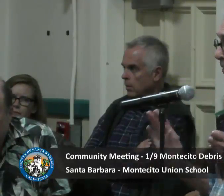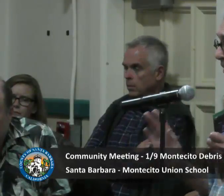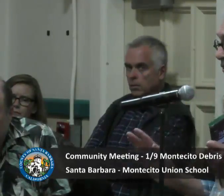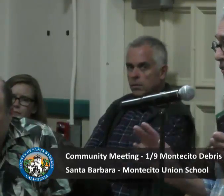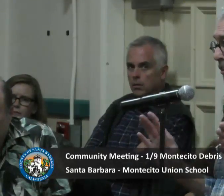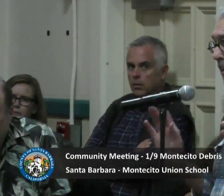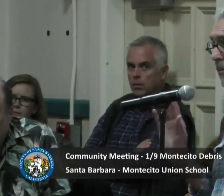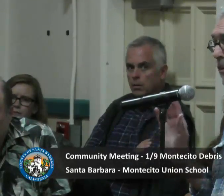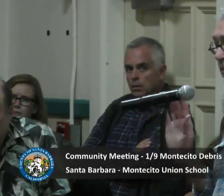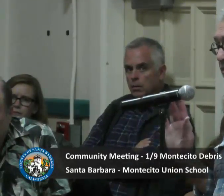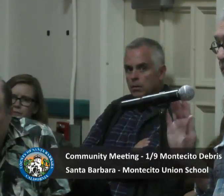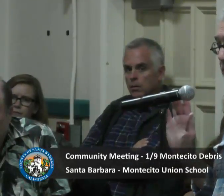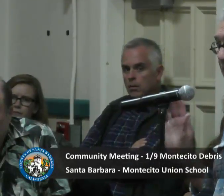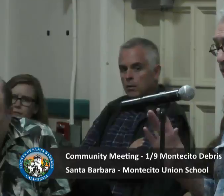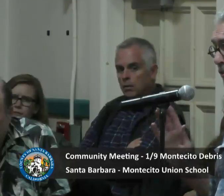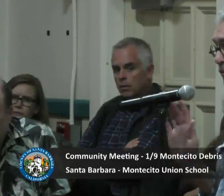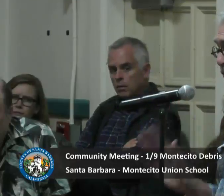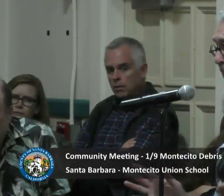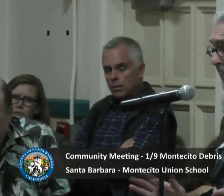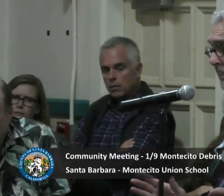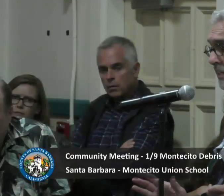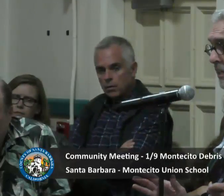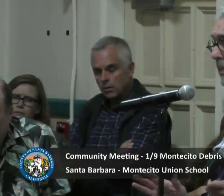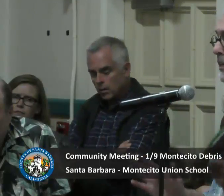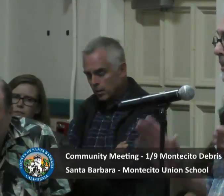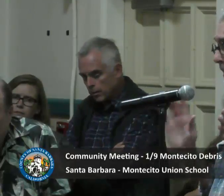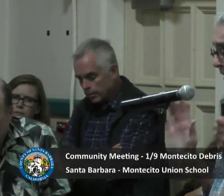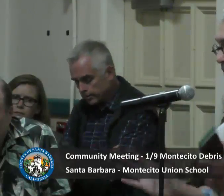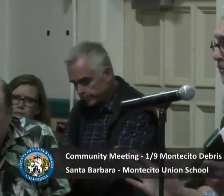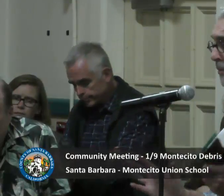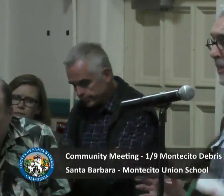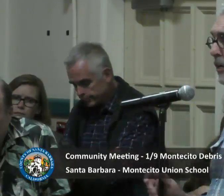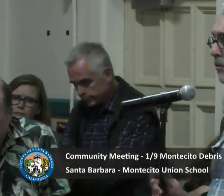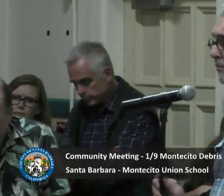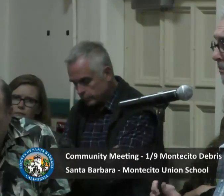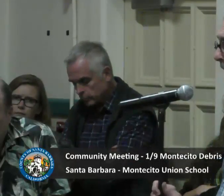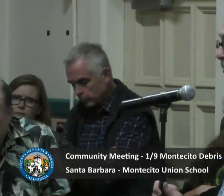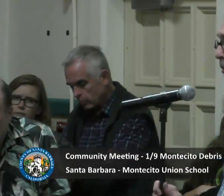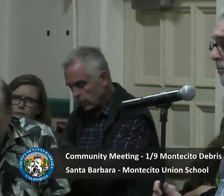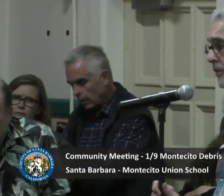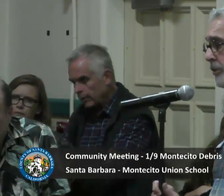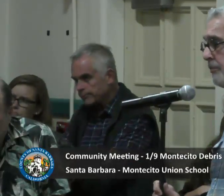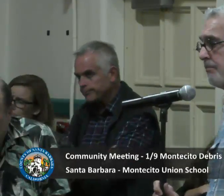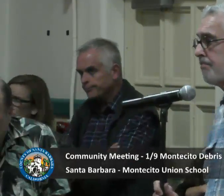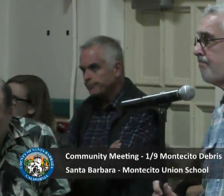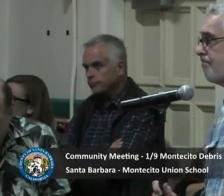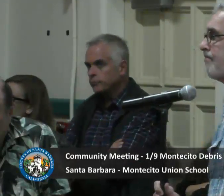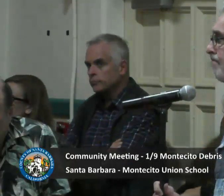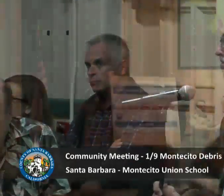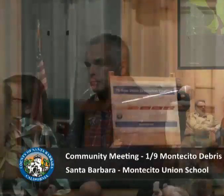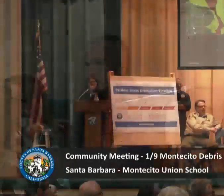can't emphasize this enough. This information is free. Let me know. Thank you very much. Thank you.